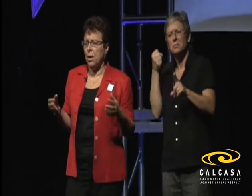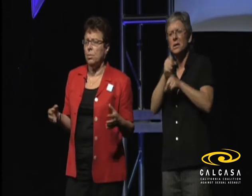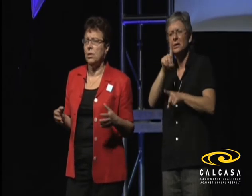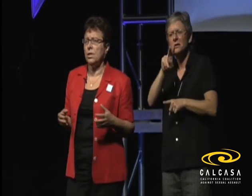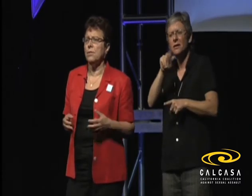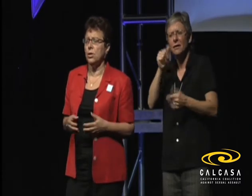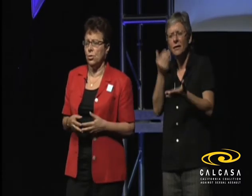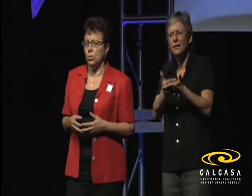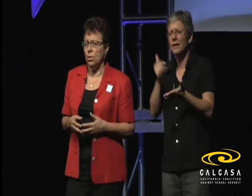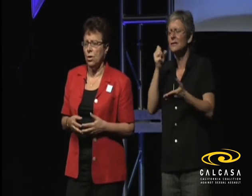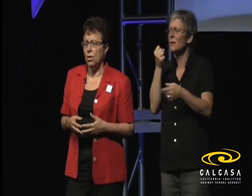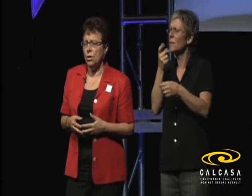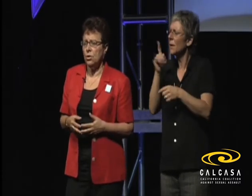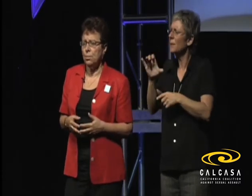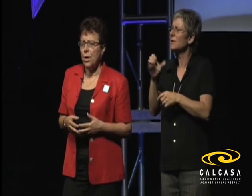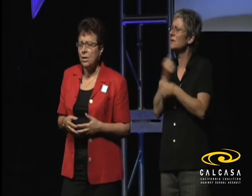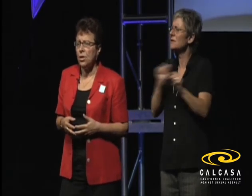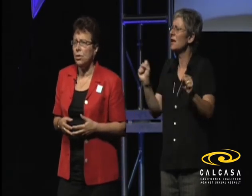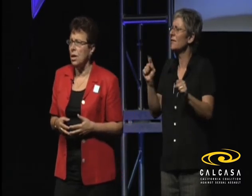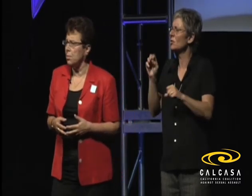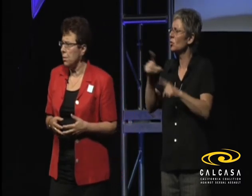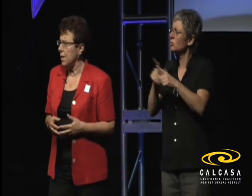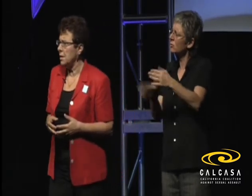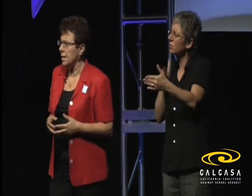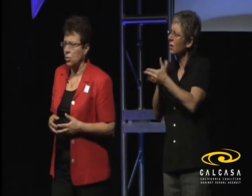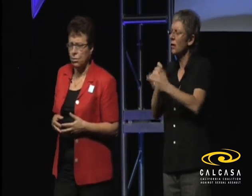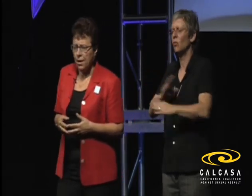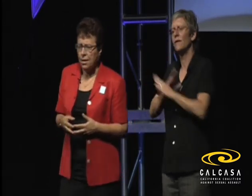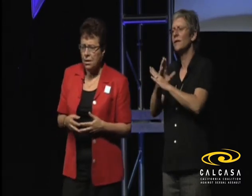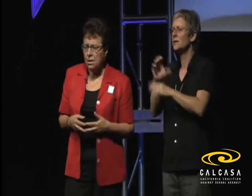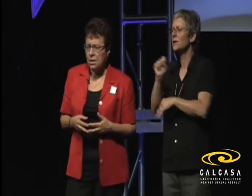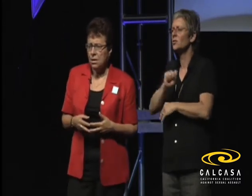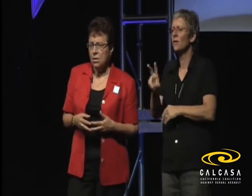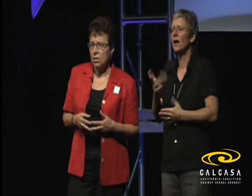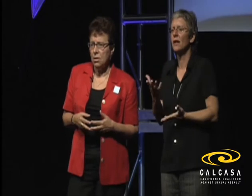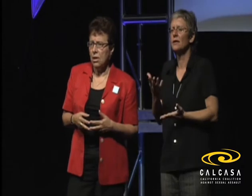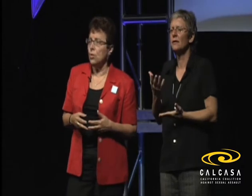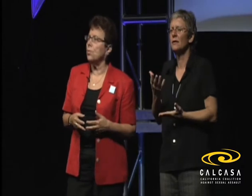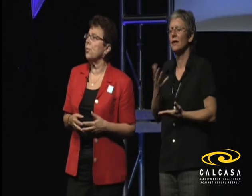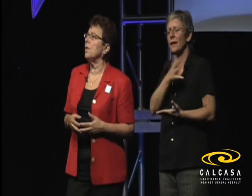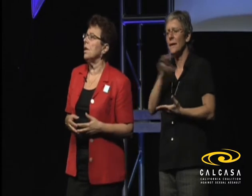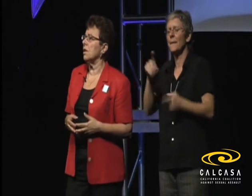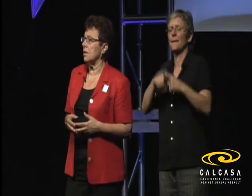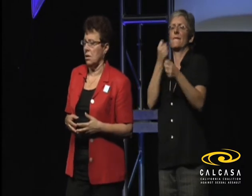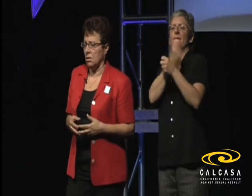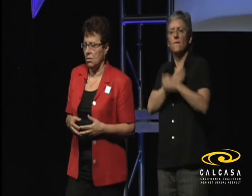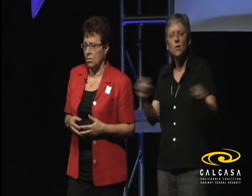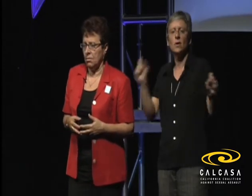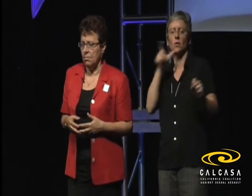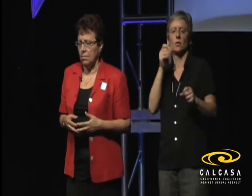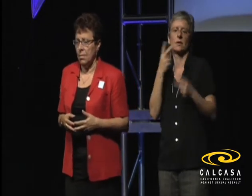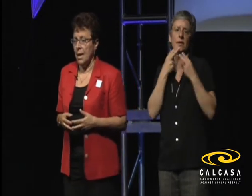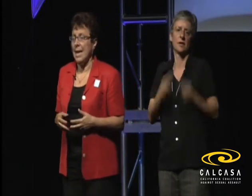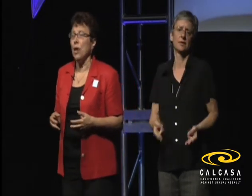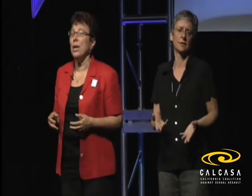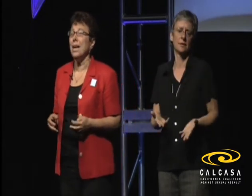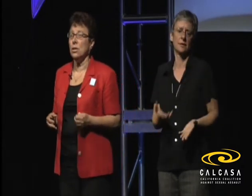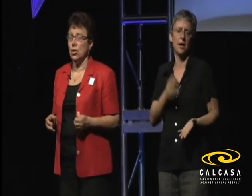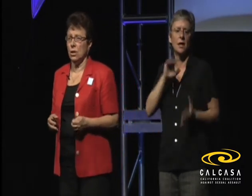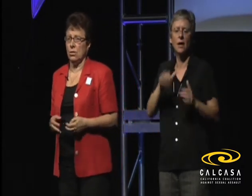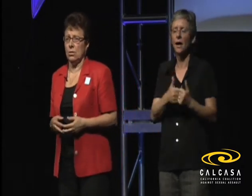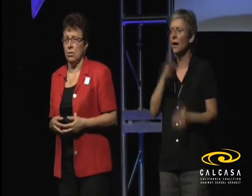be as a public safety tool to prosecute and prevent sexual violence and to free the innocent. And